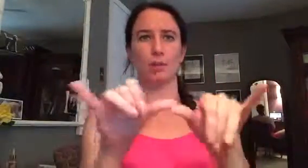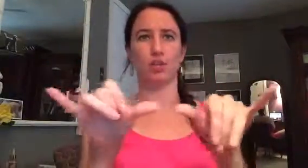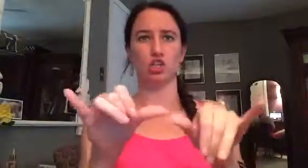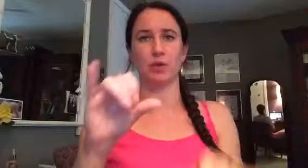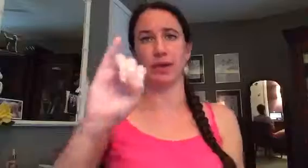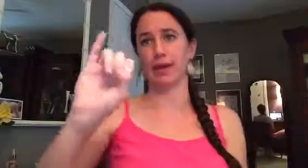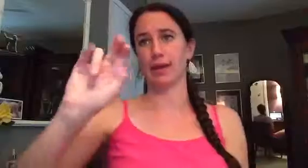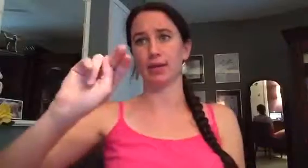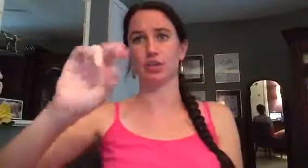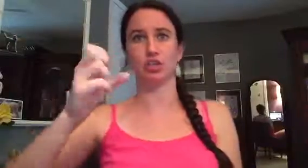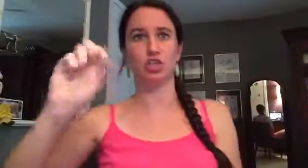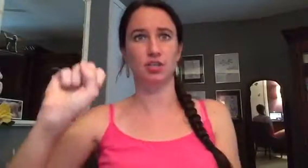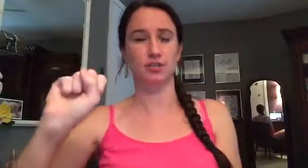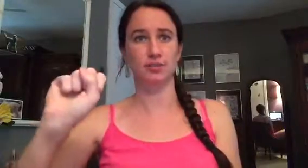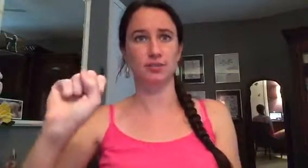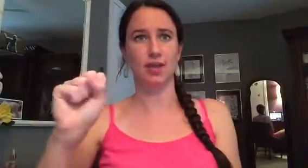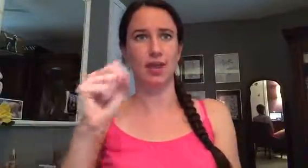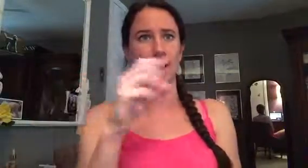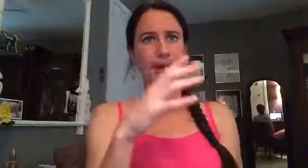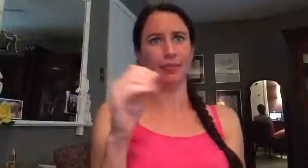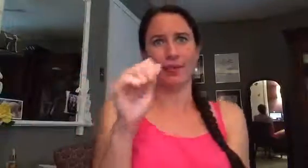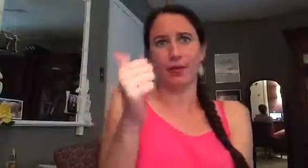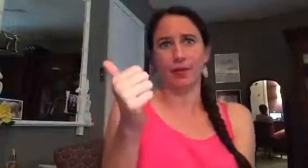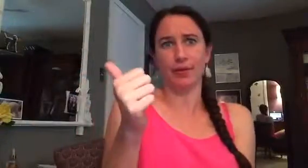and one measurement in feet?